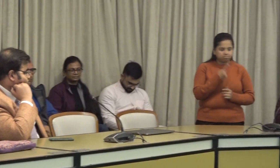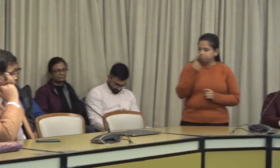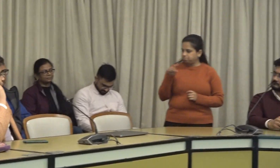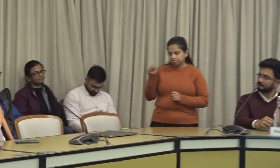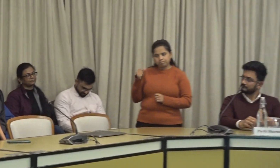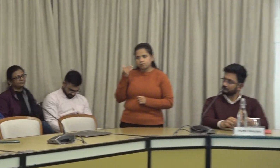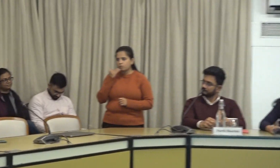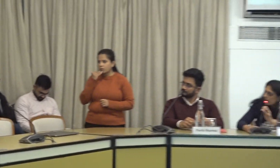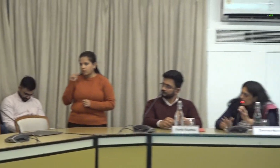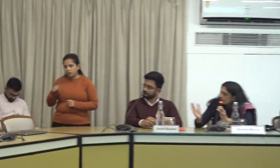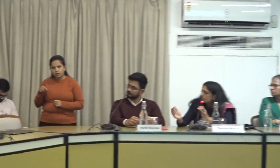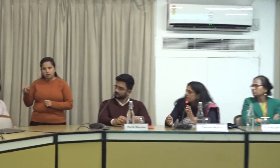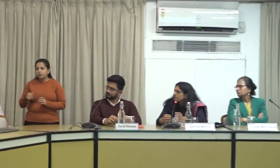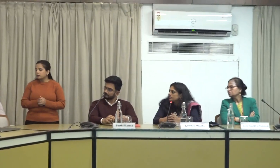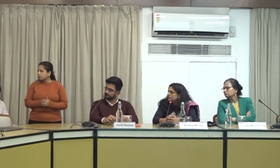Absolutely. Thank you for that, Dr. Kumar.